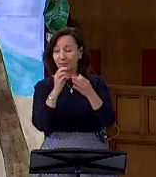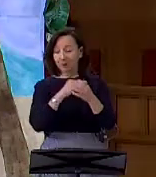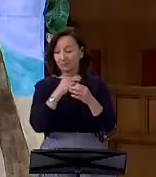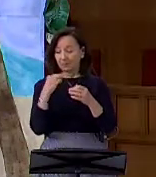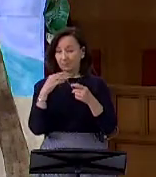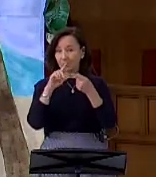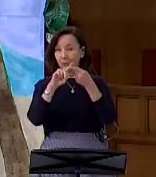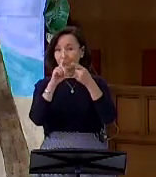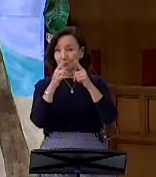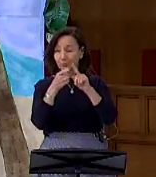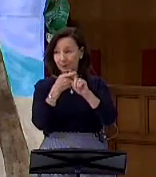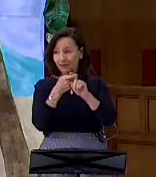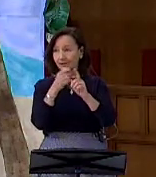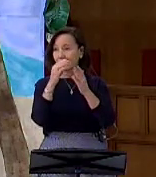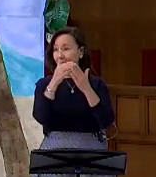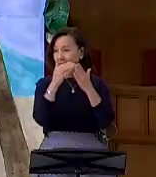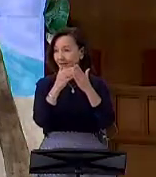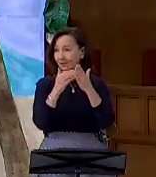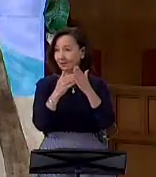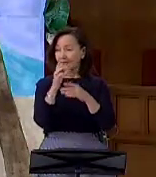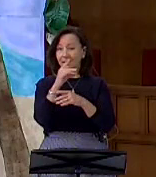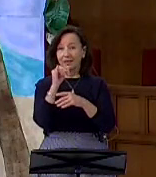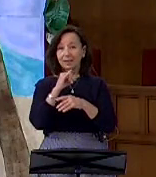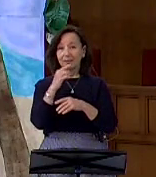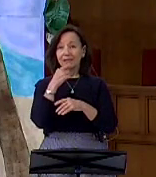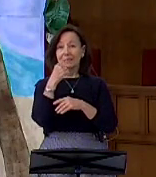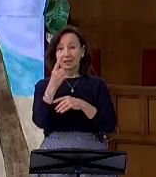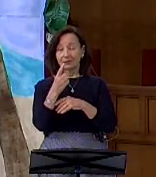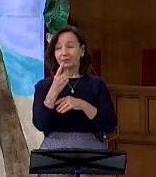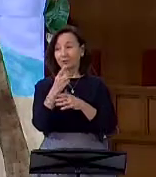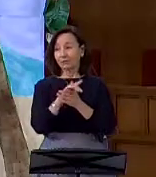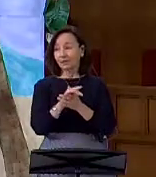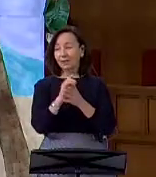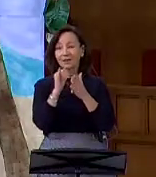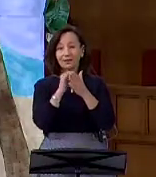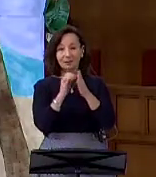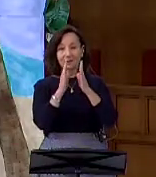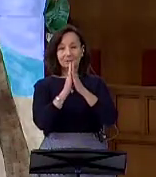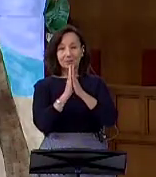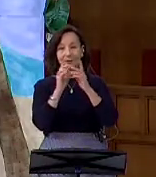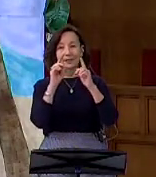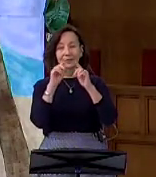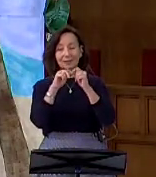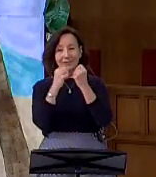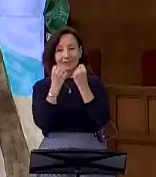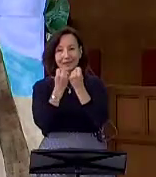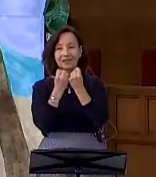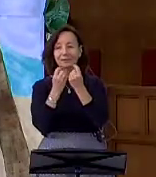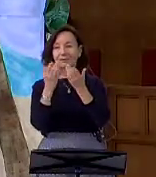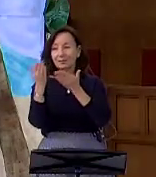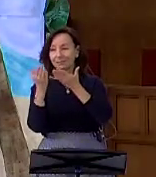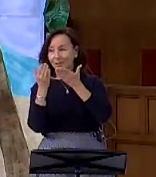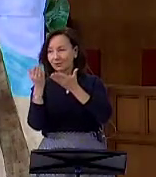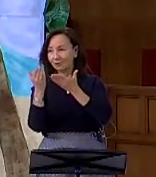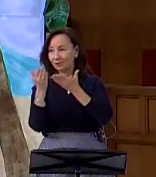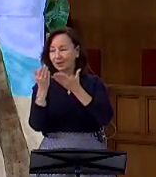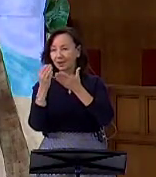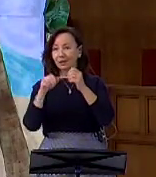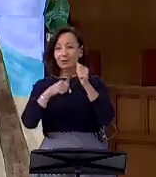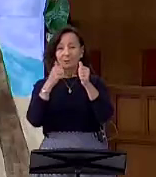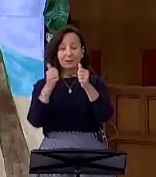friends listed. And I'm going to tell you right now that the prayer team and the prayer ministry follow up on all of